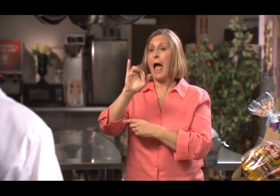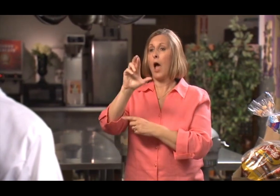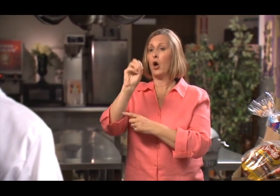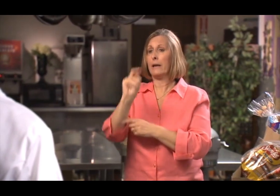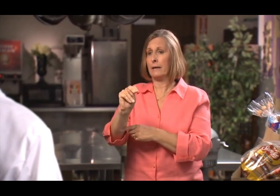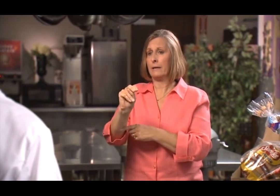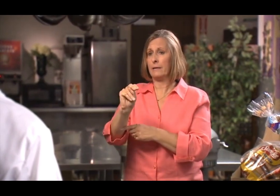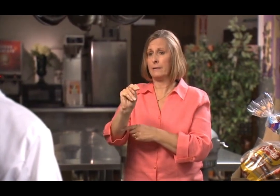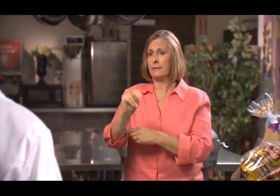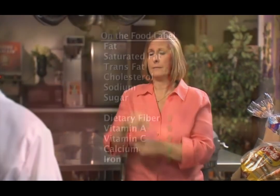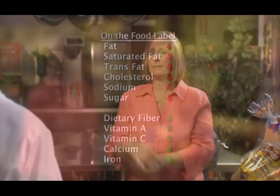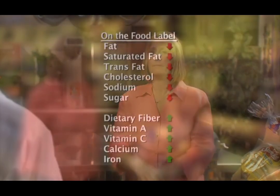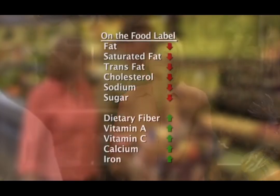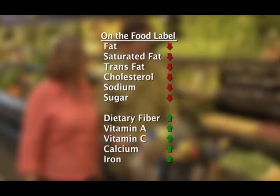and iron.